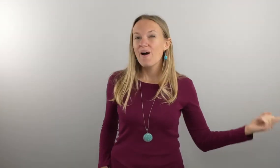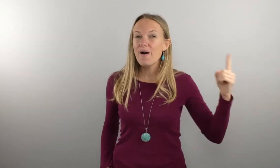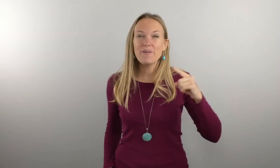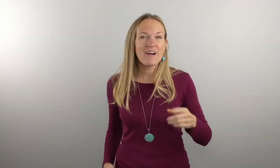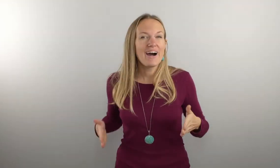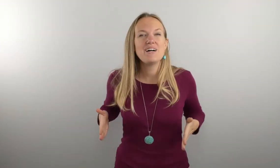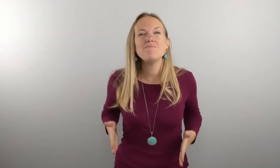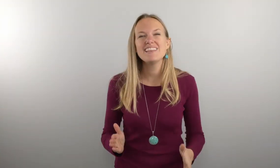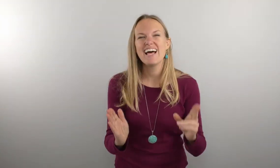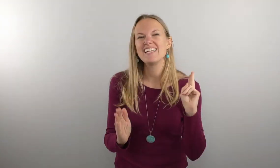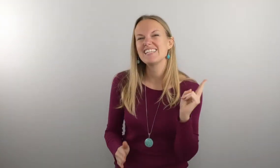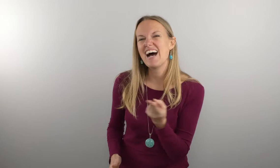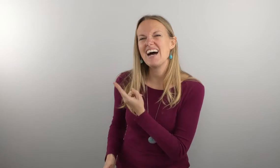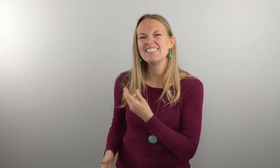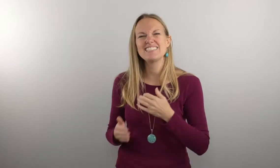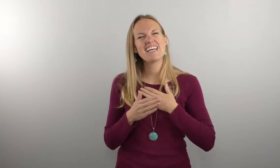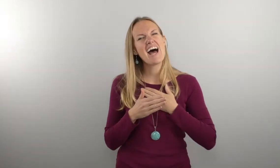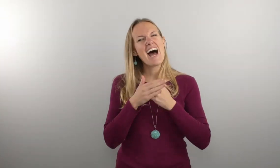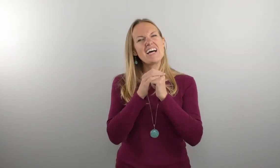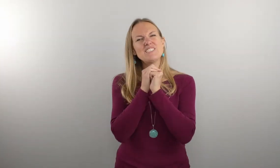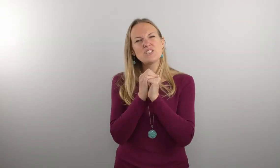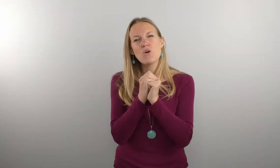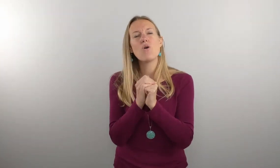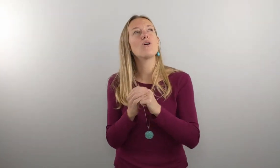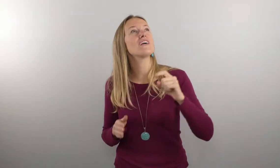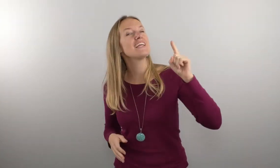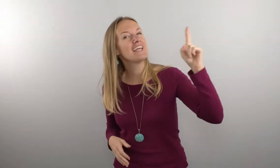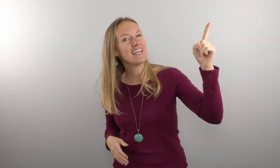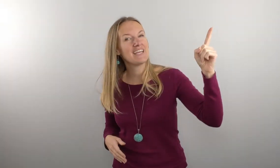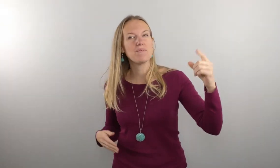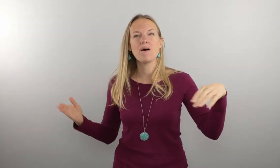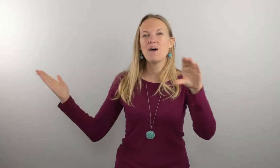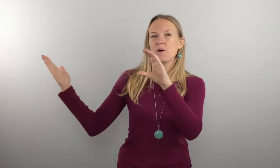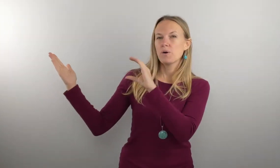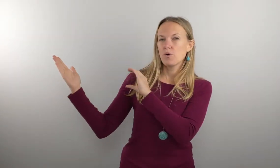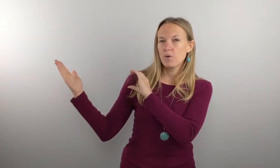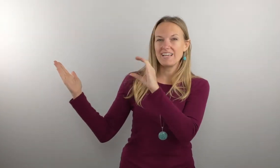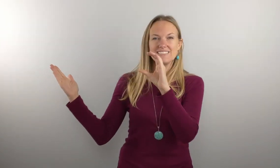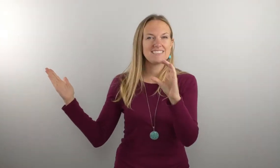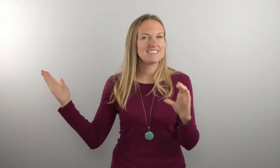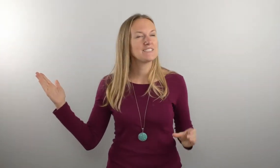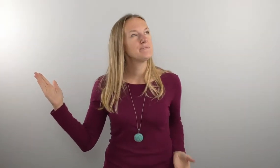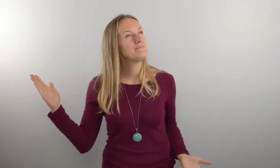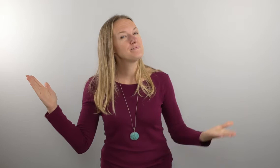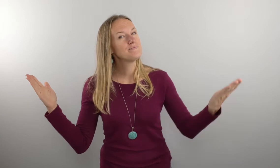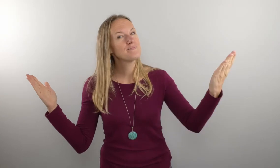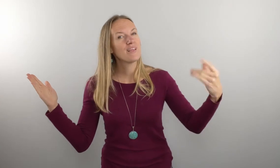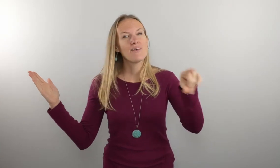O come, let us adore him, Christ